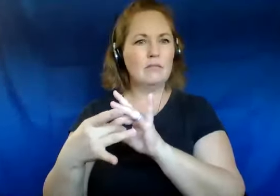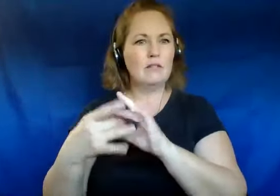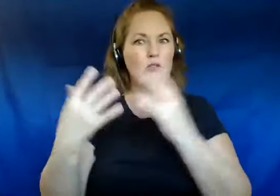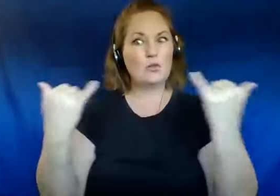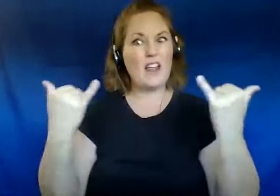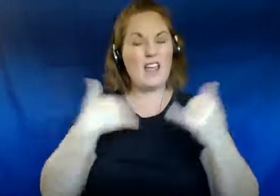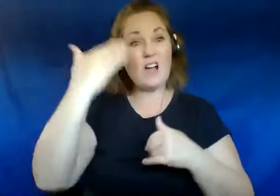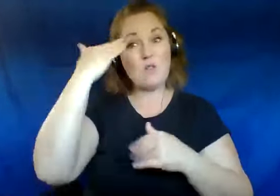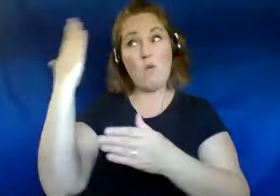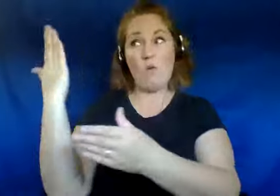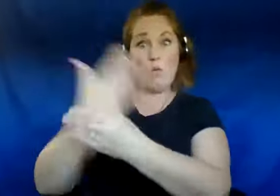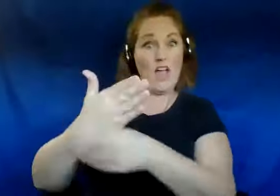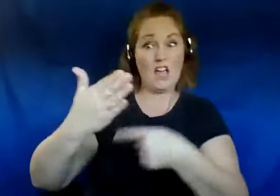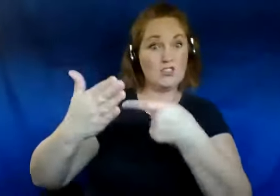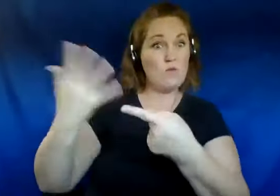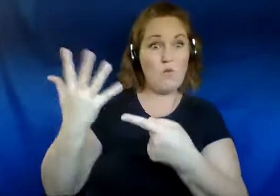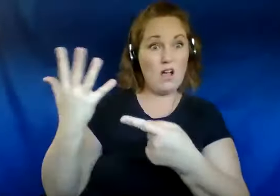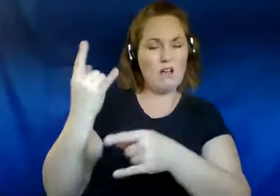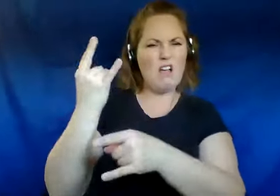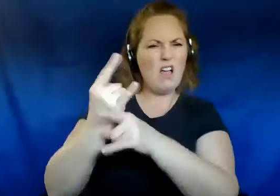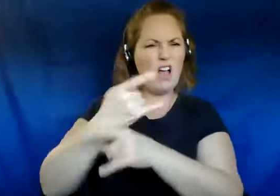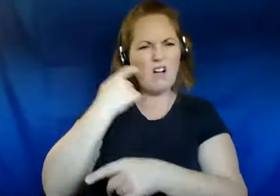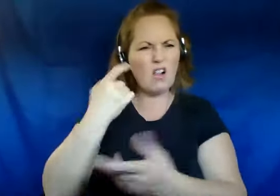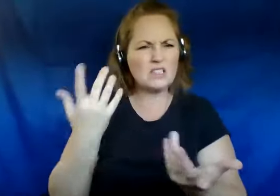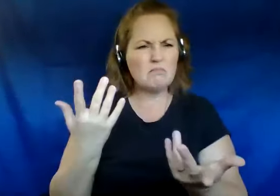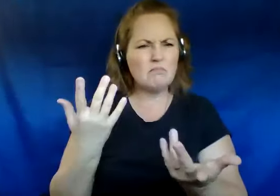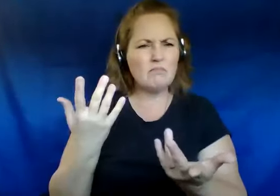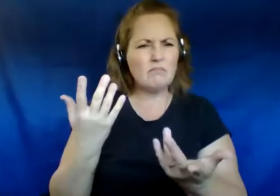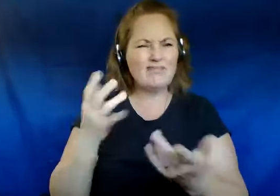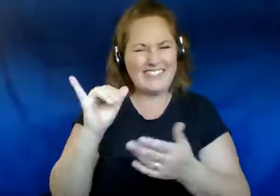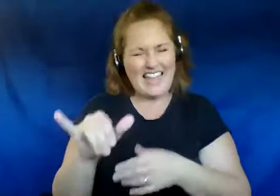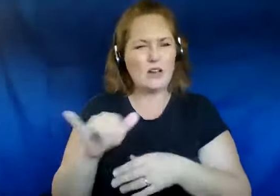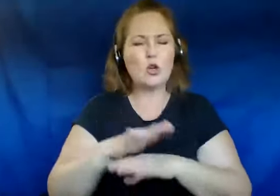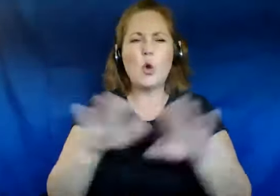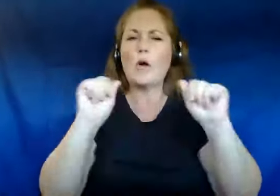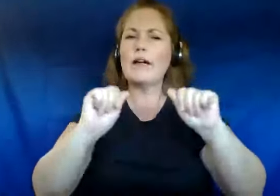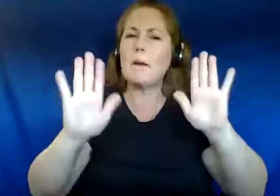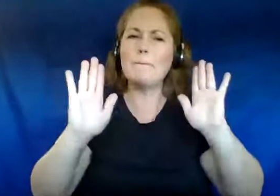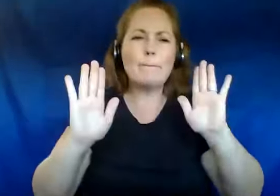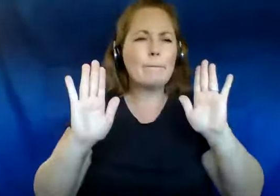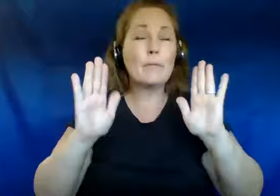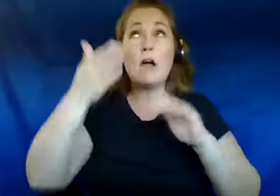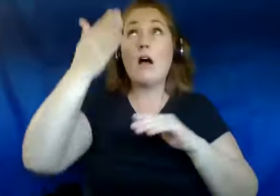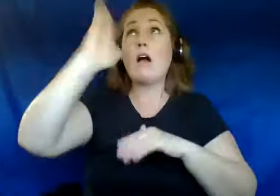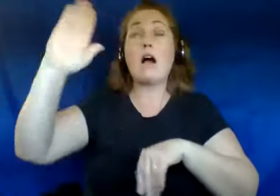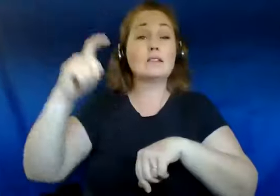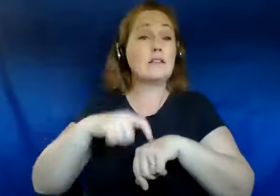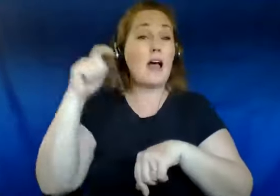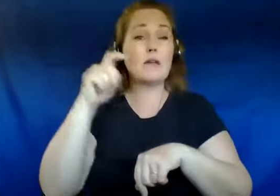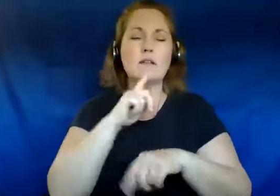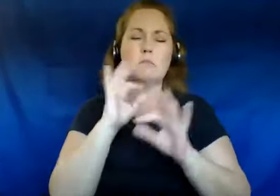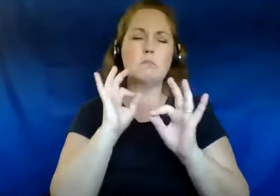wedge was alcoholism. Don't give up. God's timing is perfect. It's just